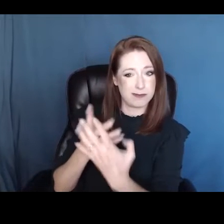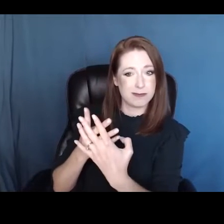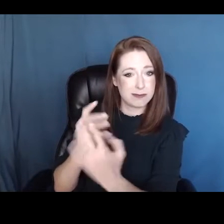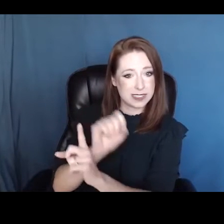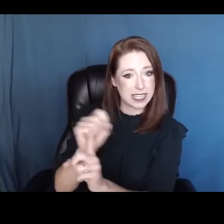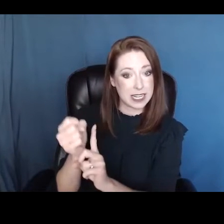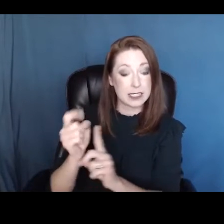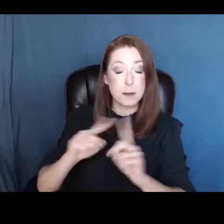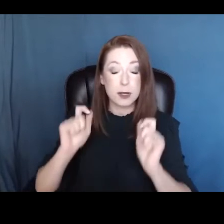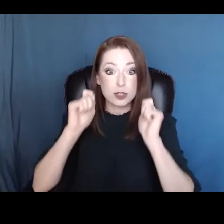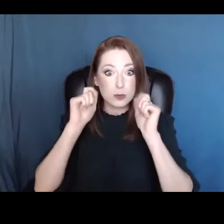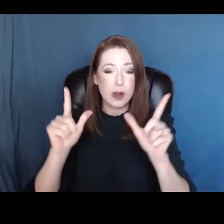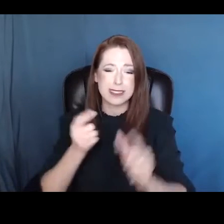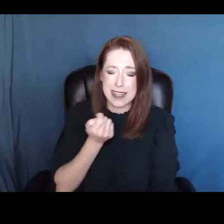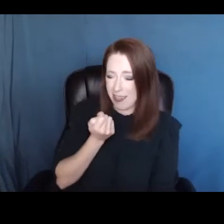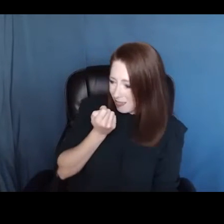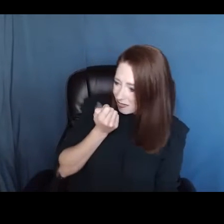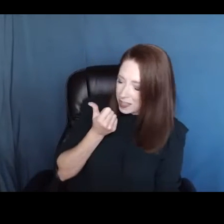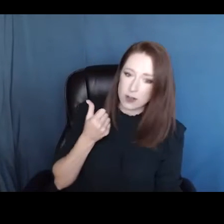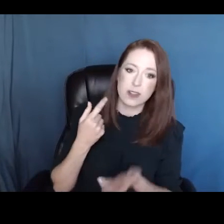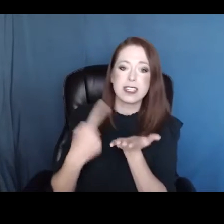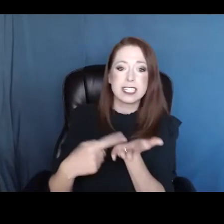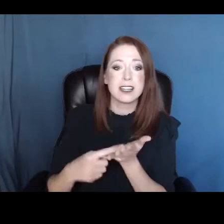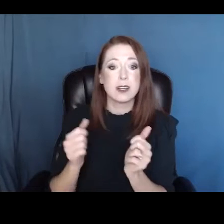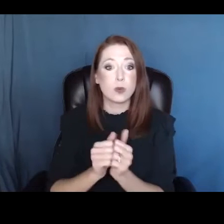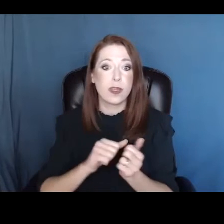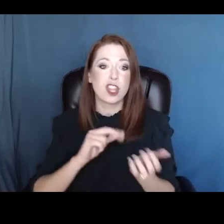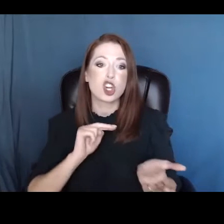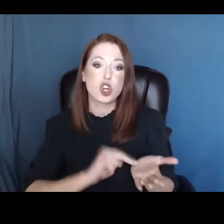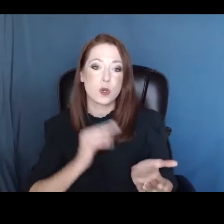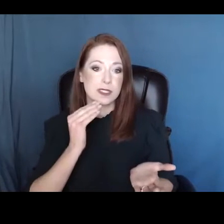but surprisingly little on folks in nursing homes,